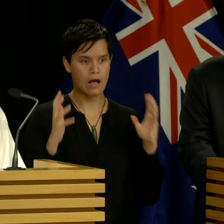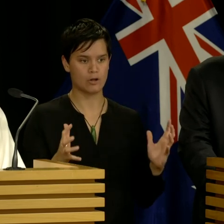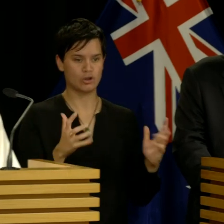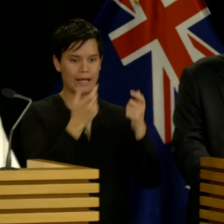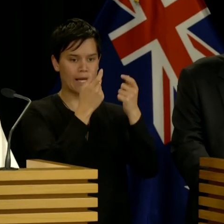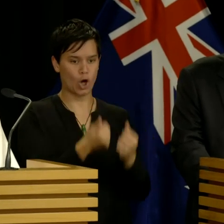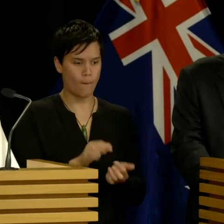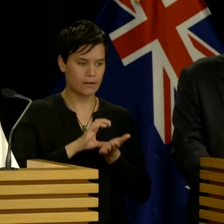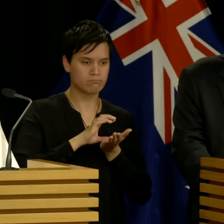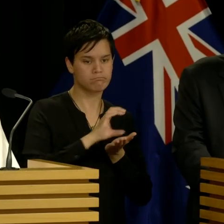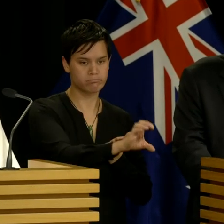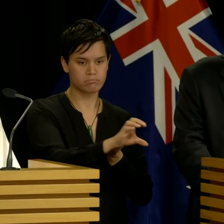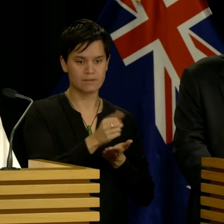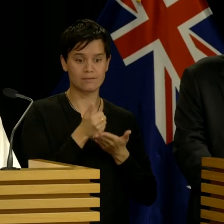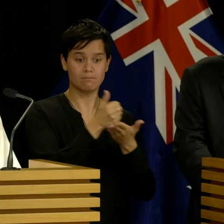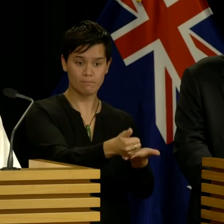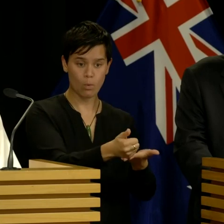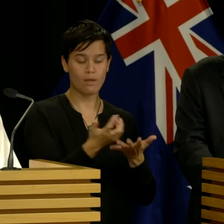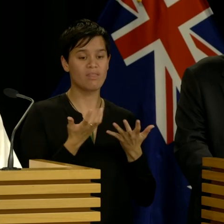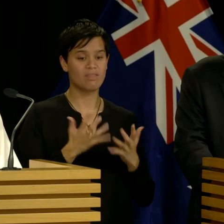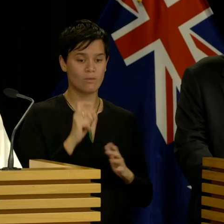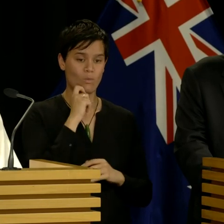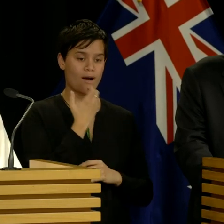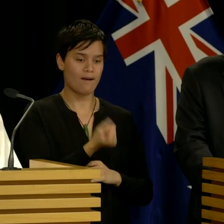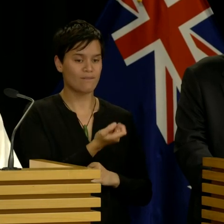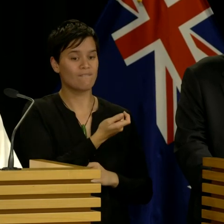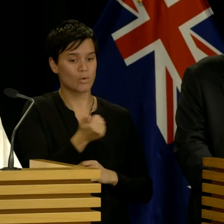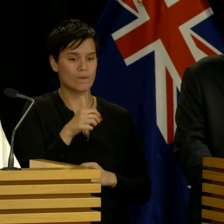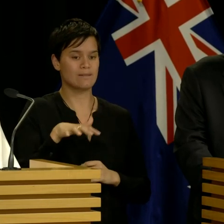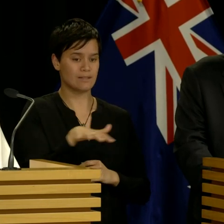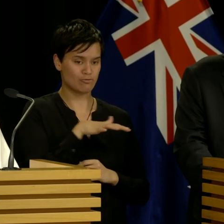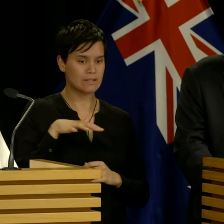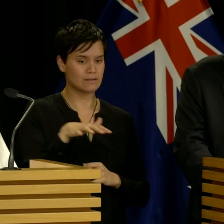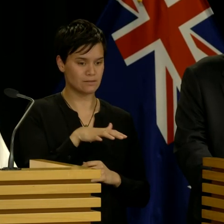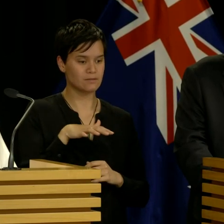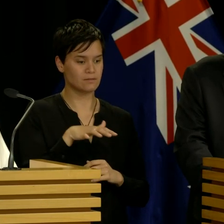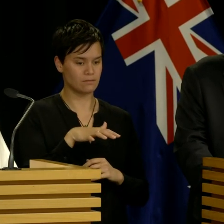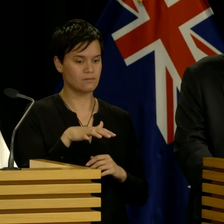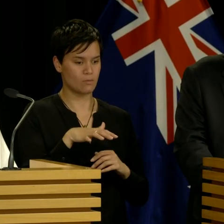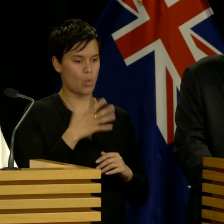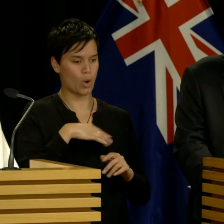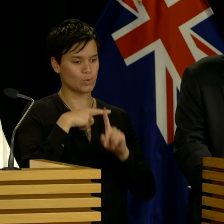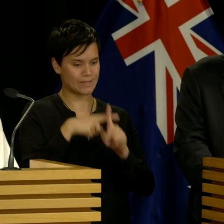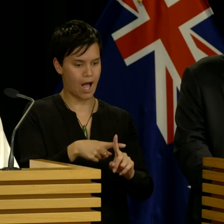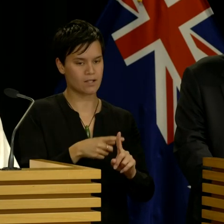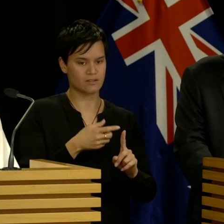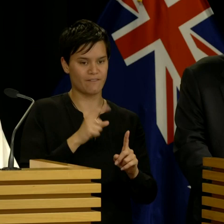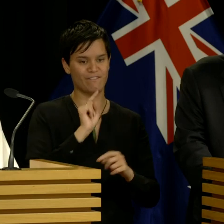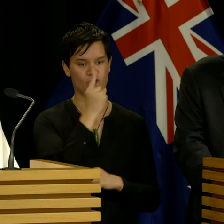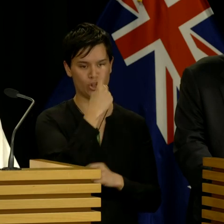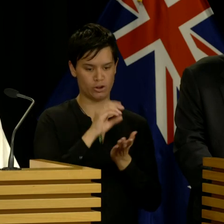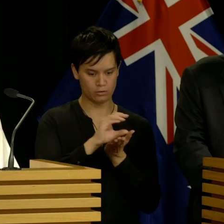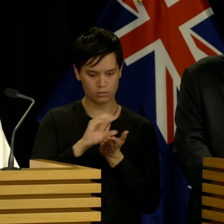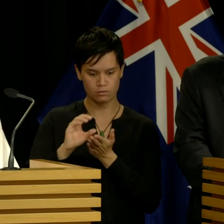macroeconomic input, then there would be a number of areas where we'd be wanting to see direct and quick impact from that. Can you give us an indication of how